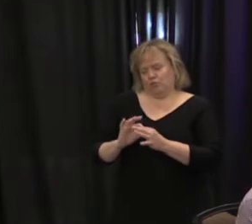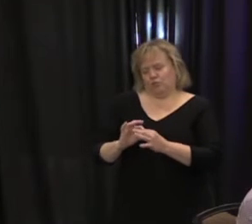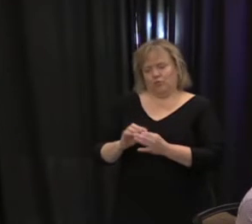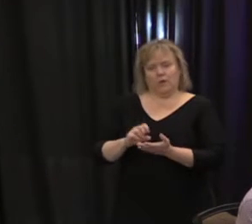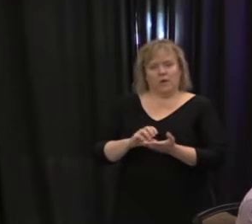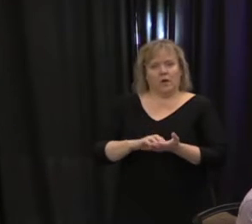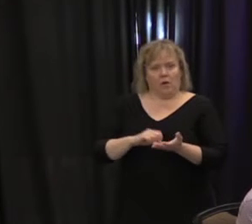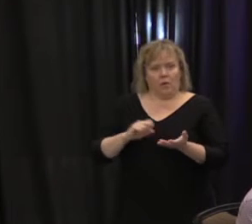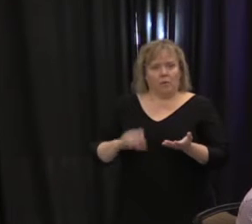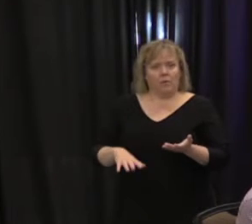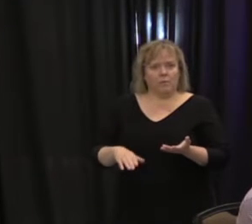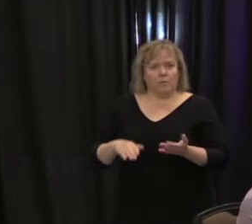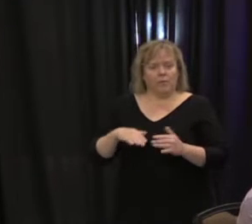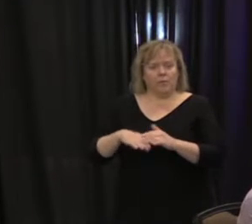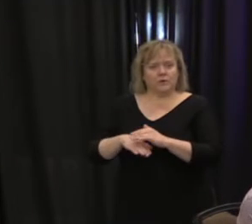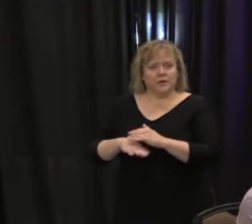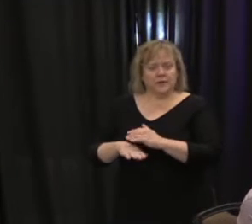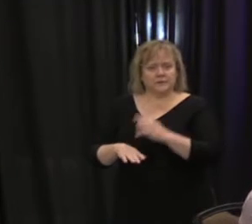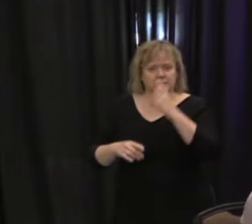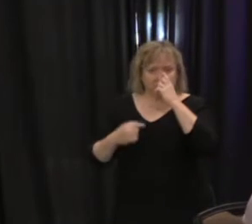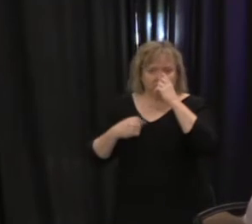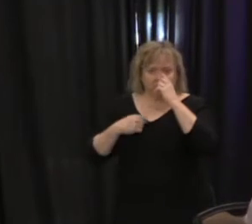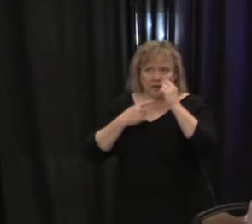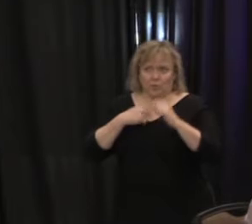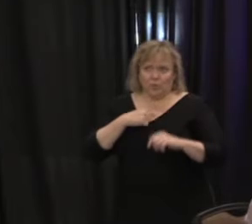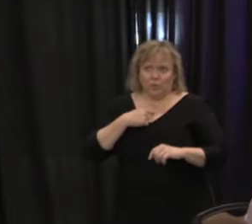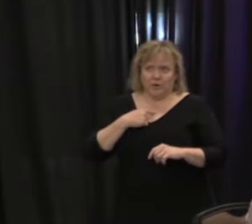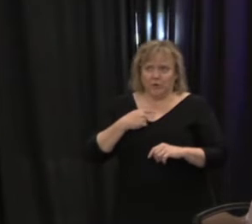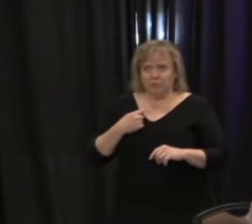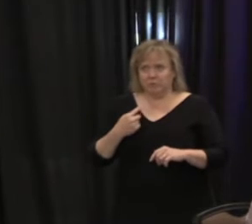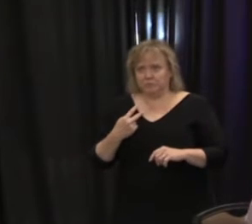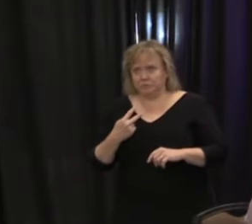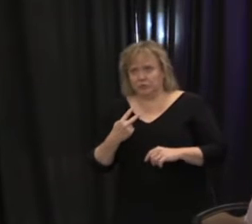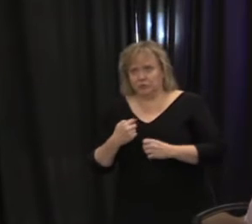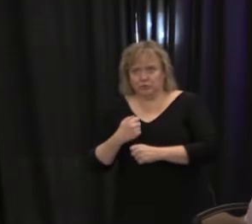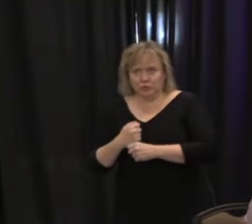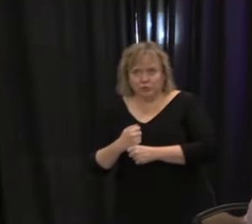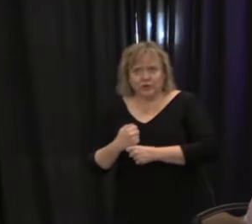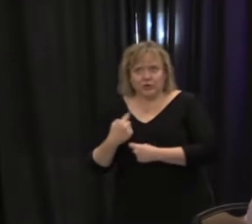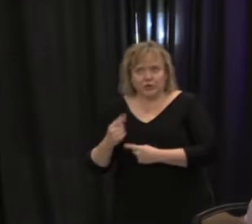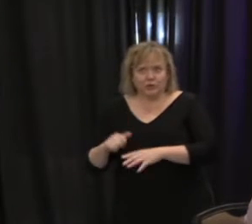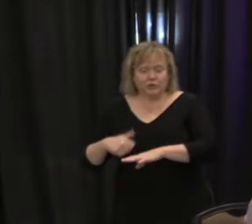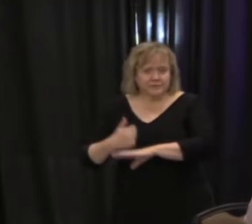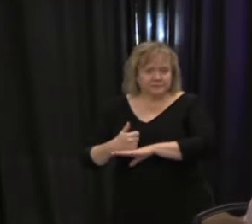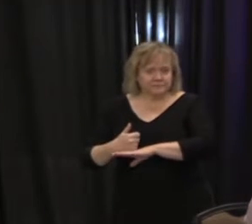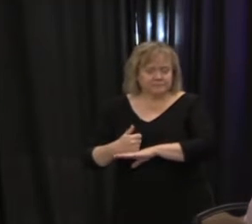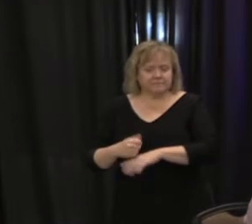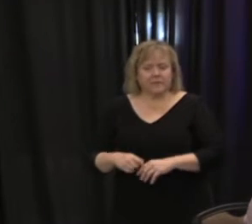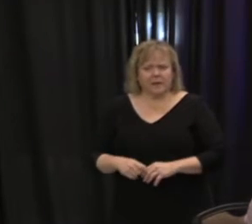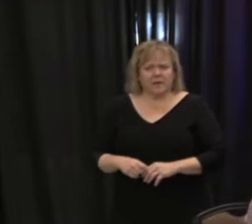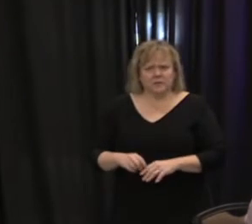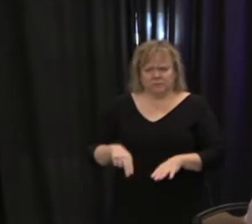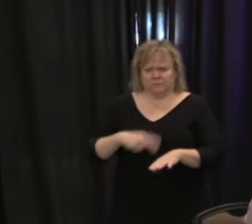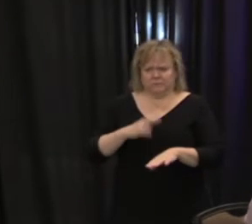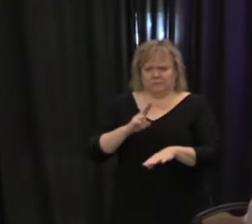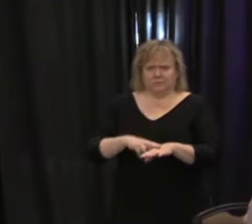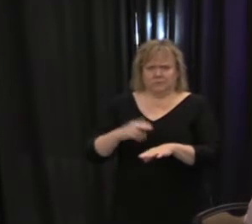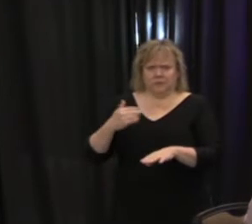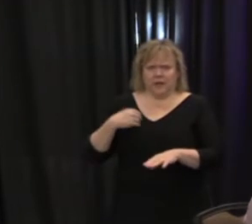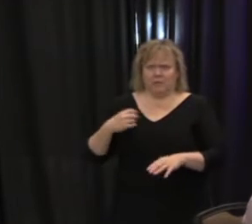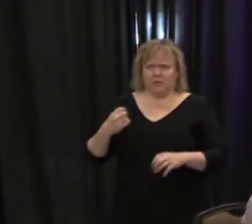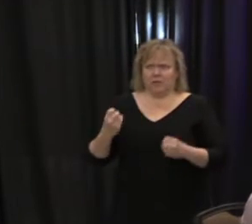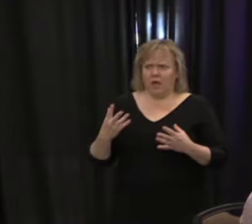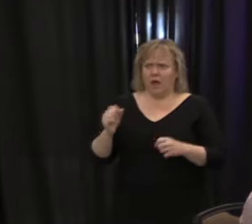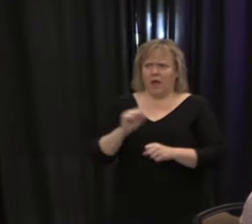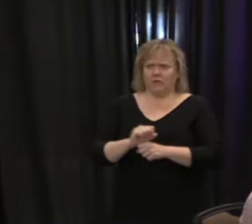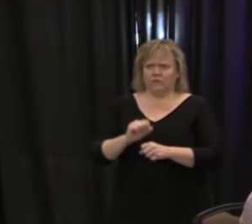access, I will say we're 3 years old, and so there is a lot of work that can be done to, make